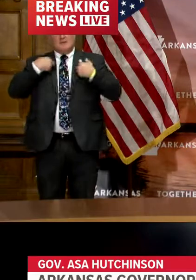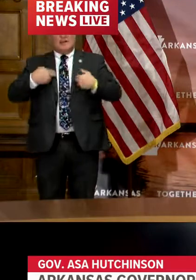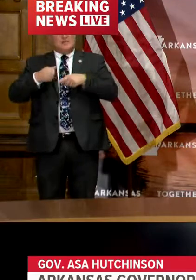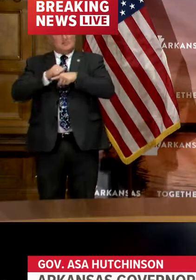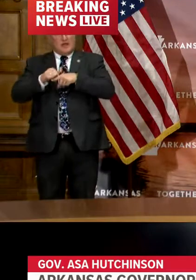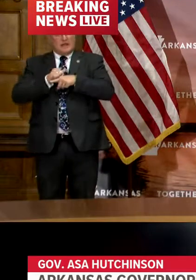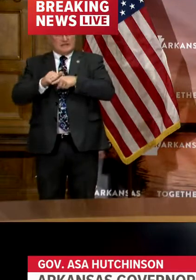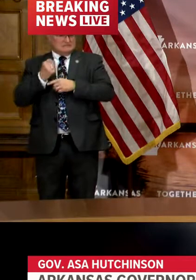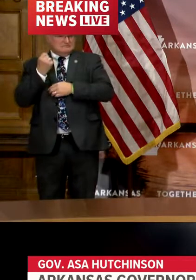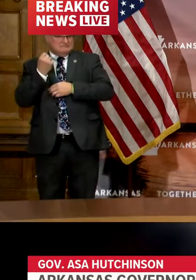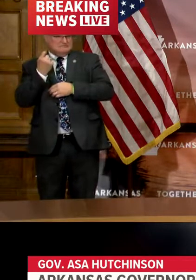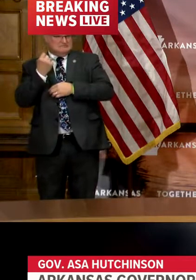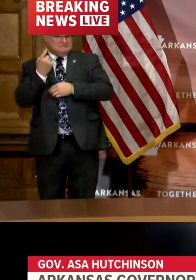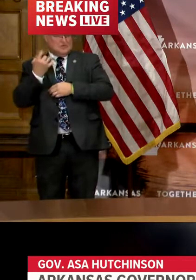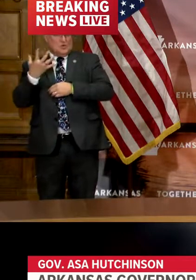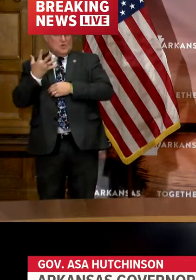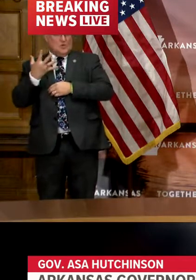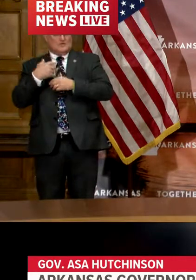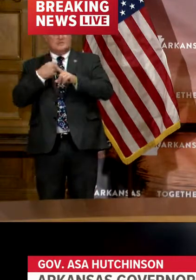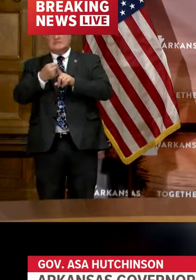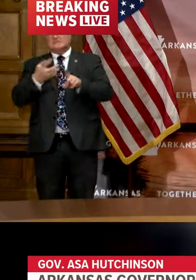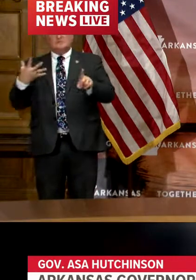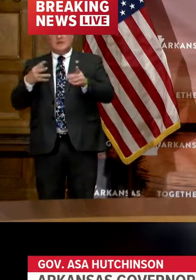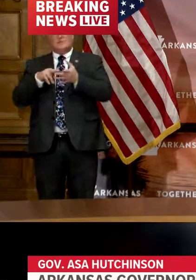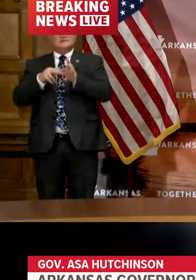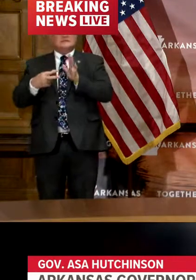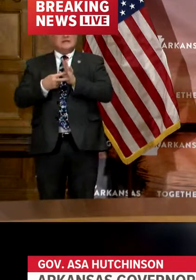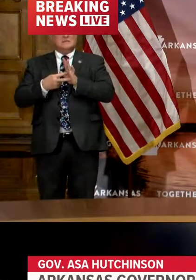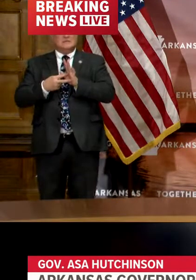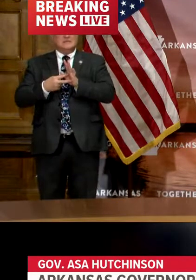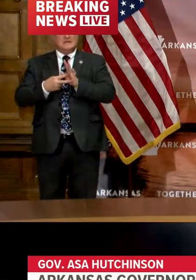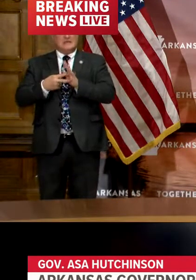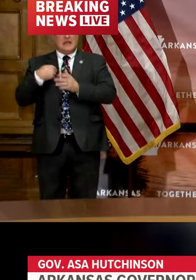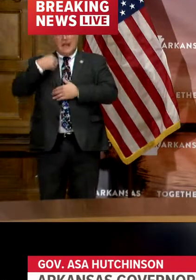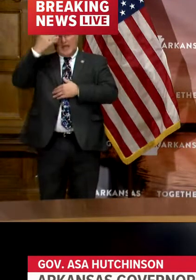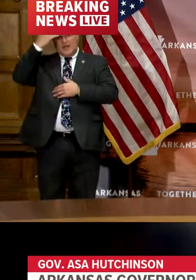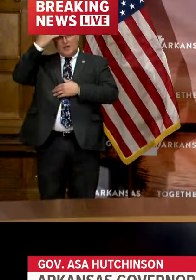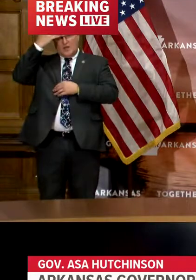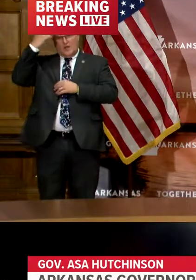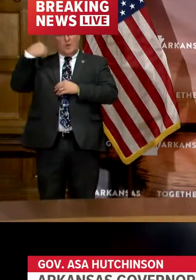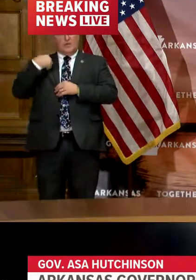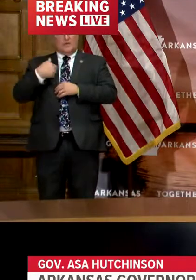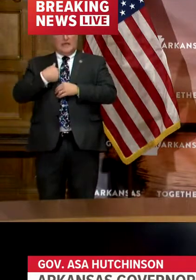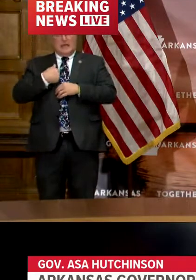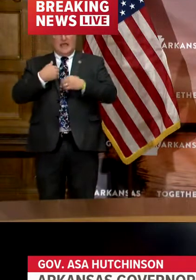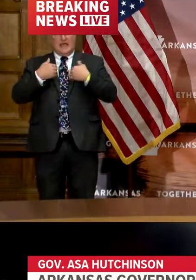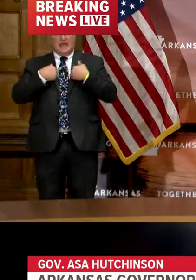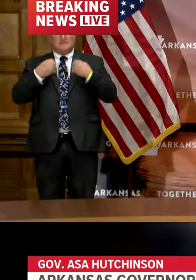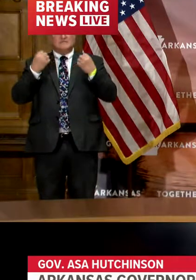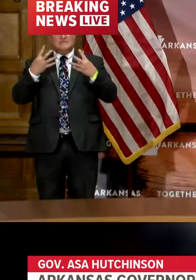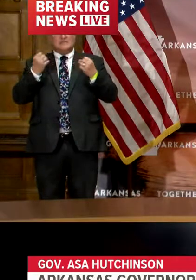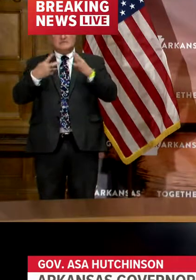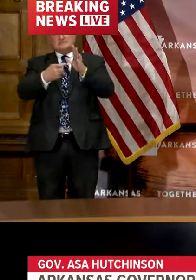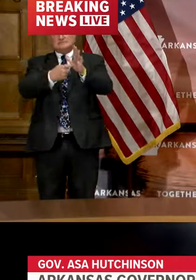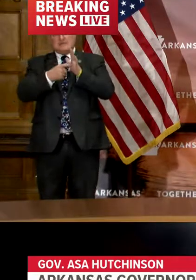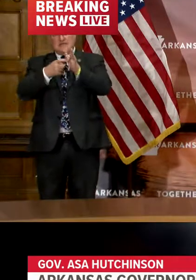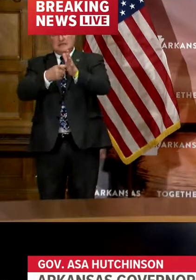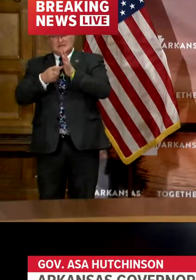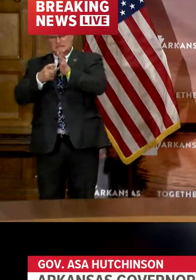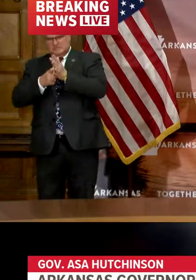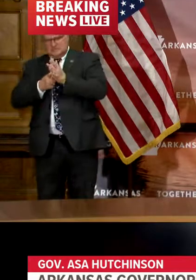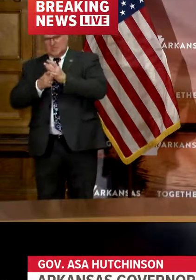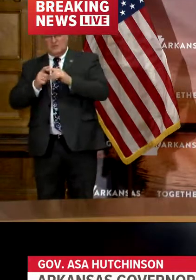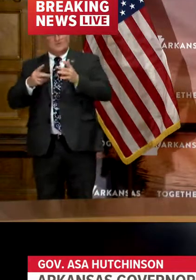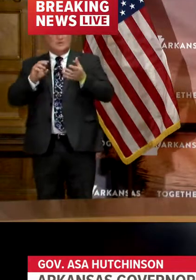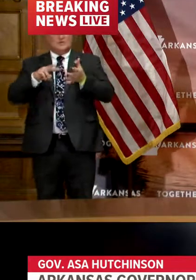you familiar with that? And what's your take? Can you expand? What does that mean? Because I know we have mask mandates, we have a large number of mandates, but what do you take that